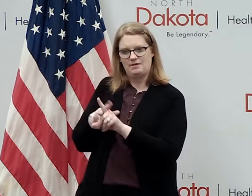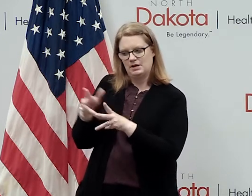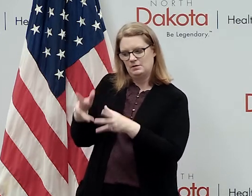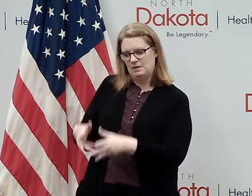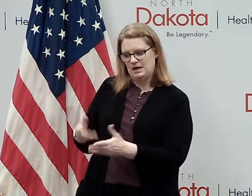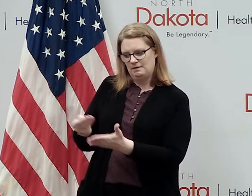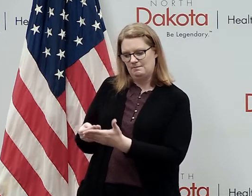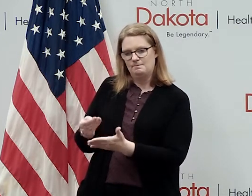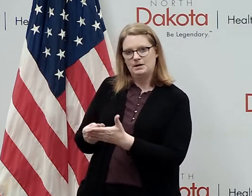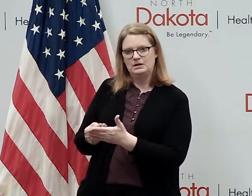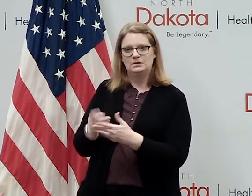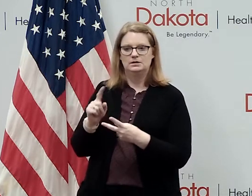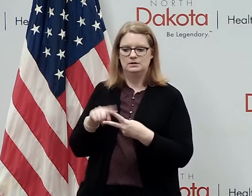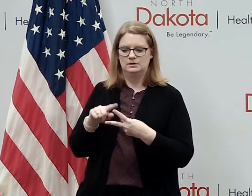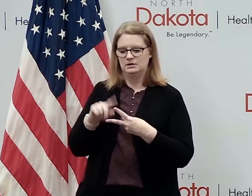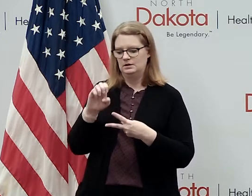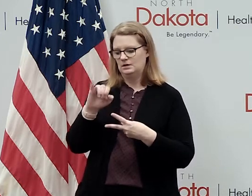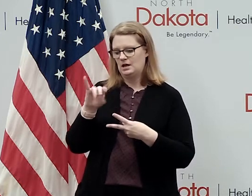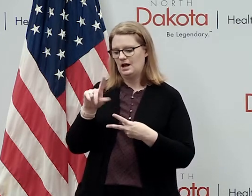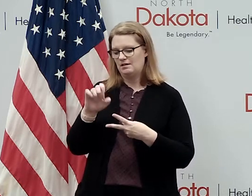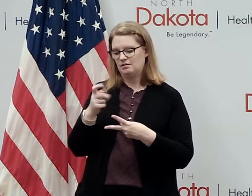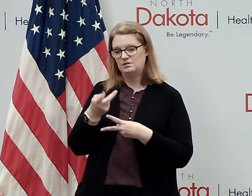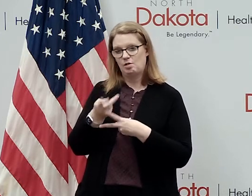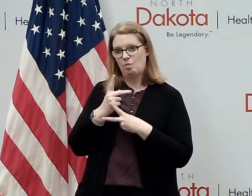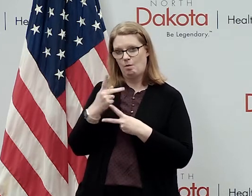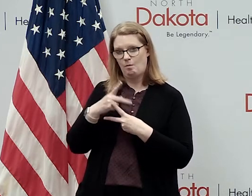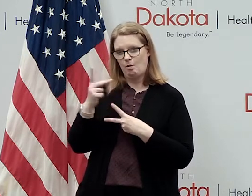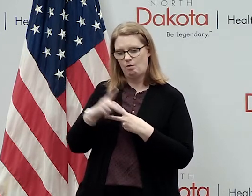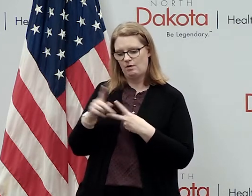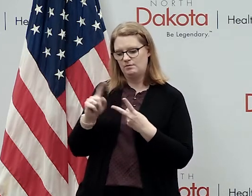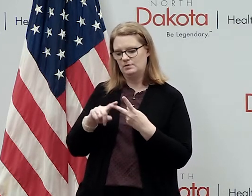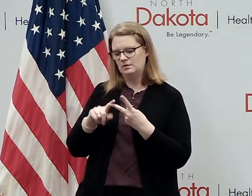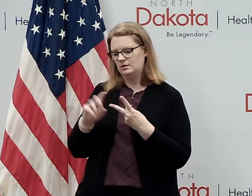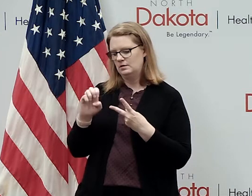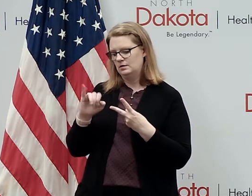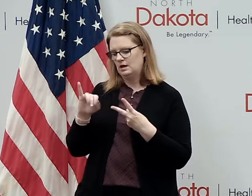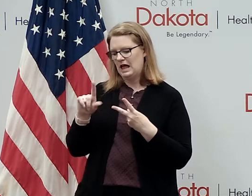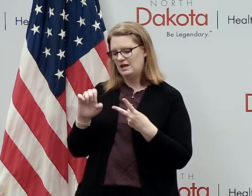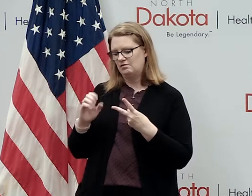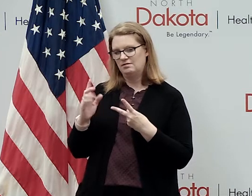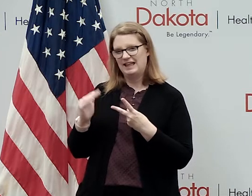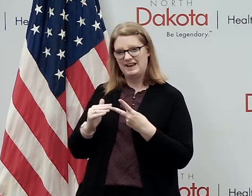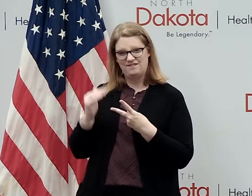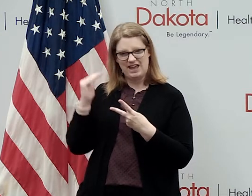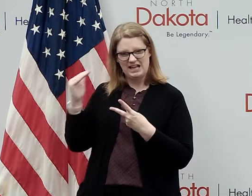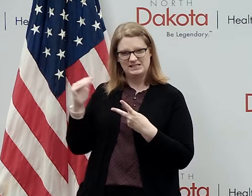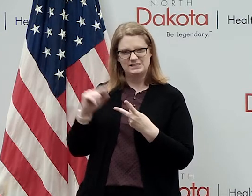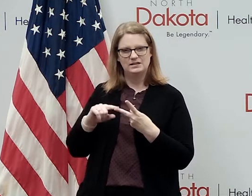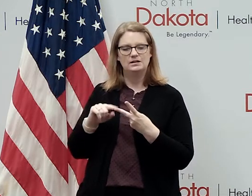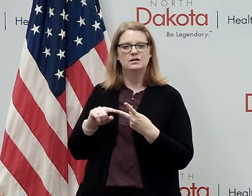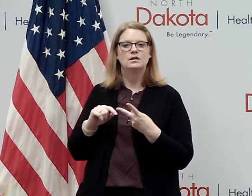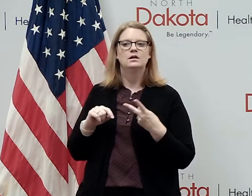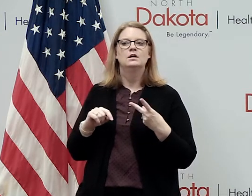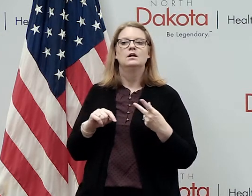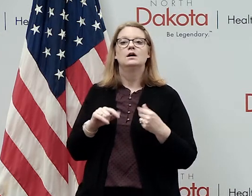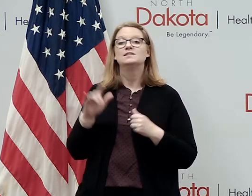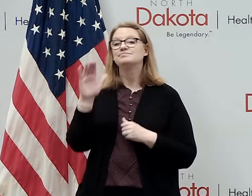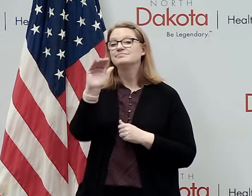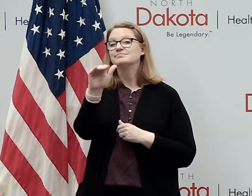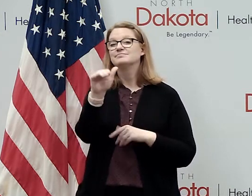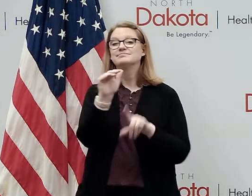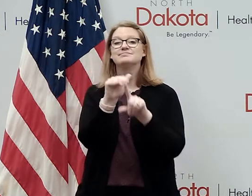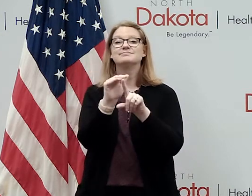2 things. One is called the EIDL, which is the loan program, and there's another one called the EIDL Advance. I would bring attention for small